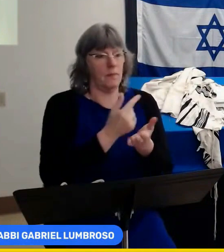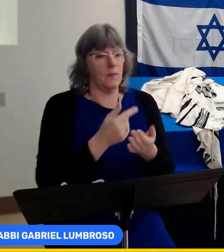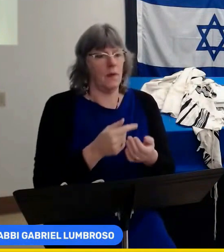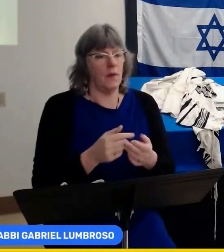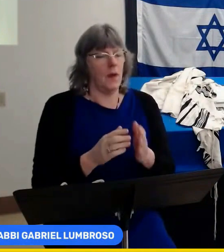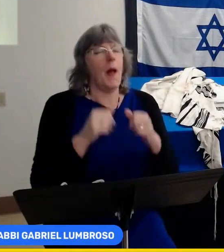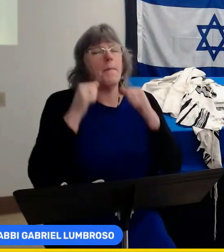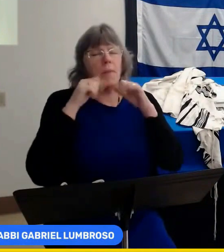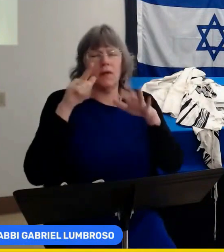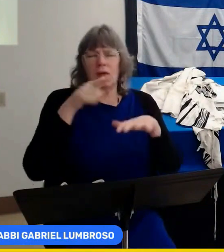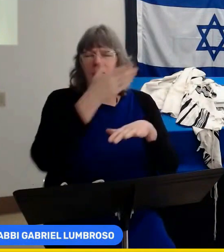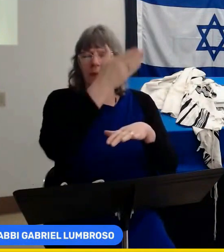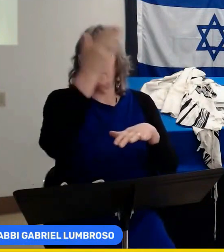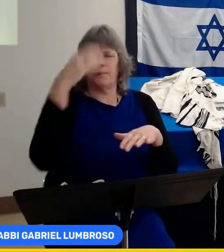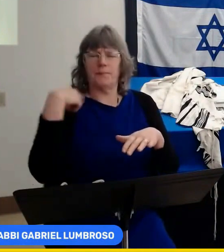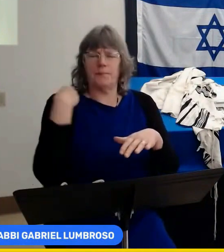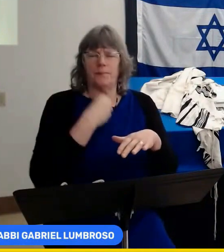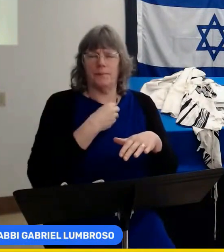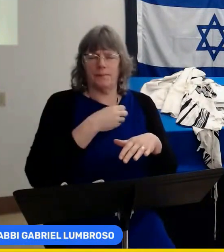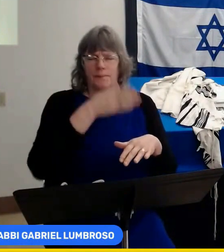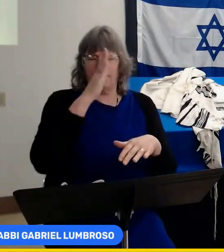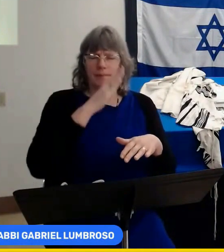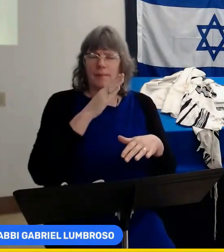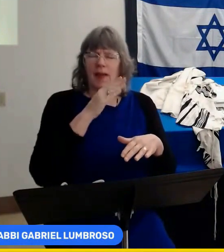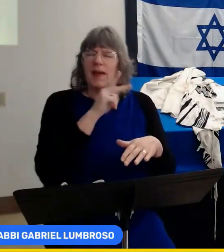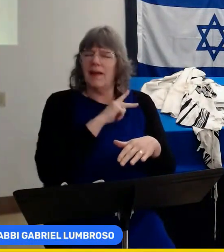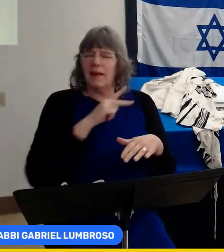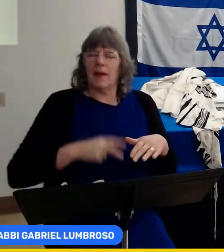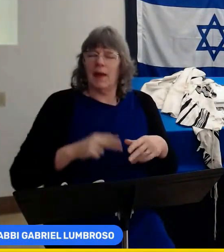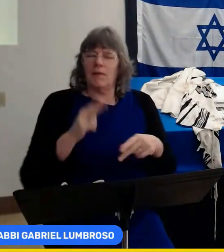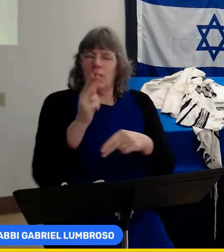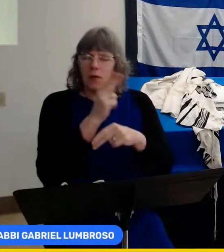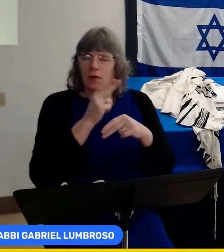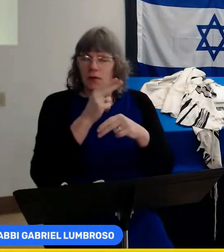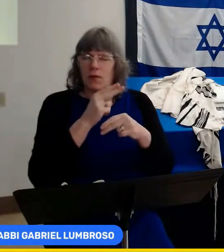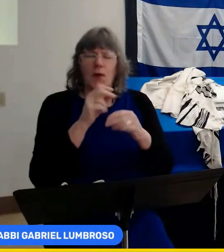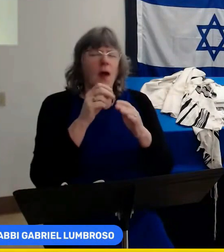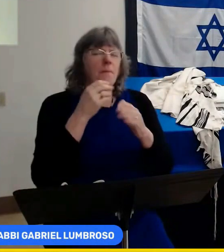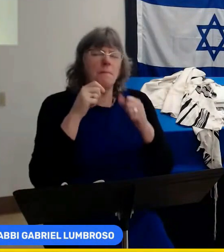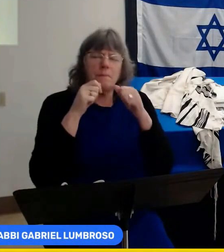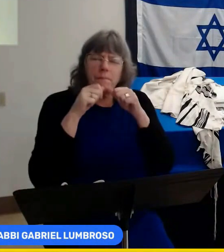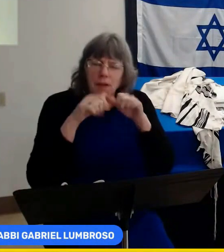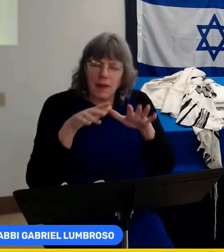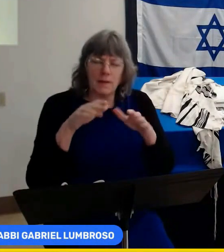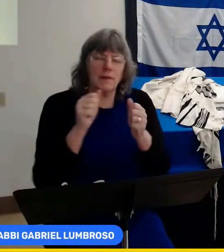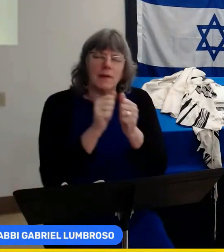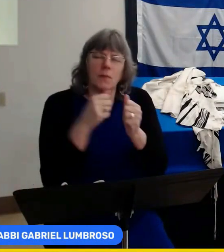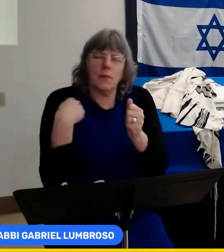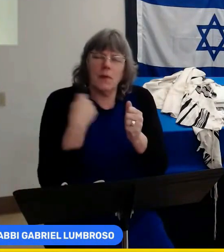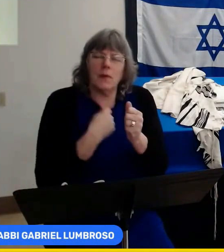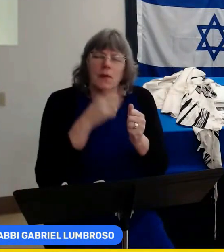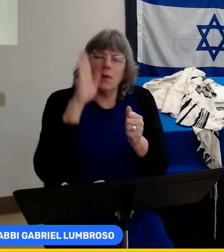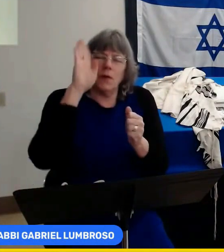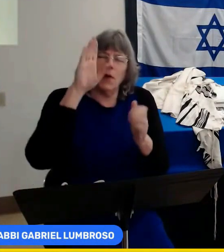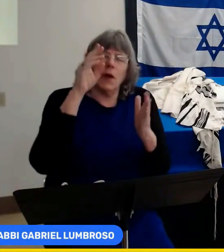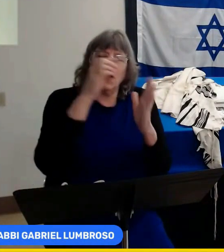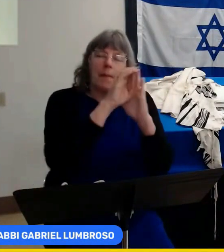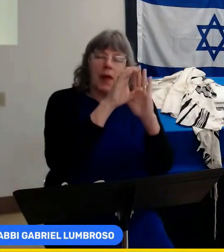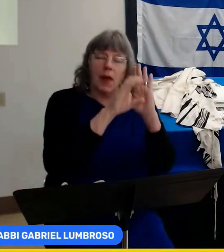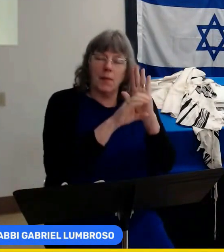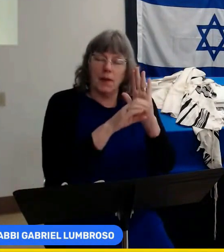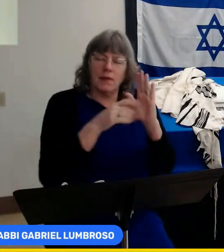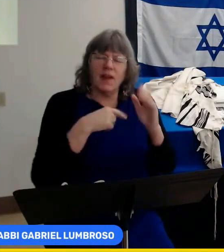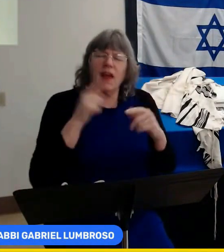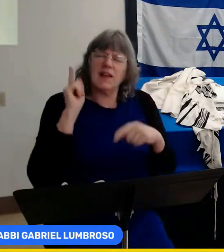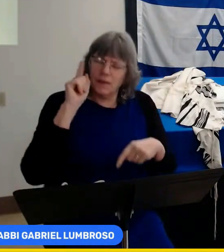Blessed are you, O Lord our God, King of the universe, who has sanctified us with his commandments and has commanded us to be engaged with the words